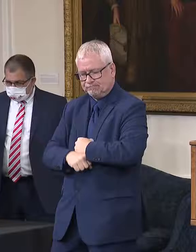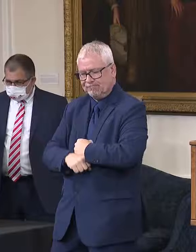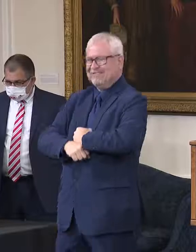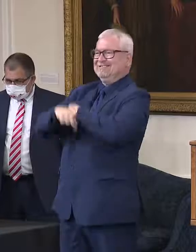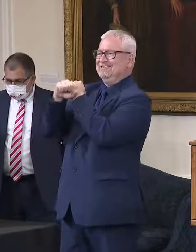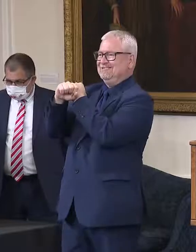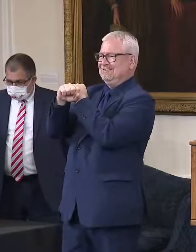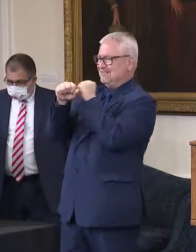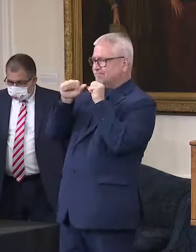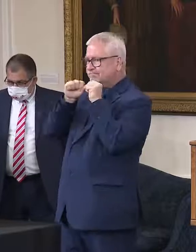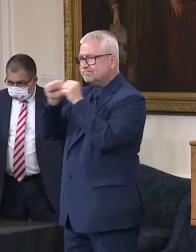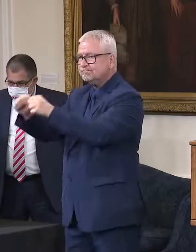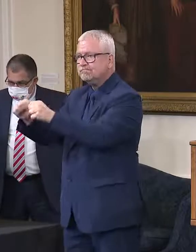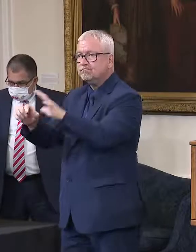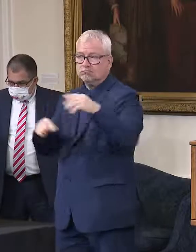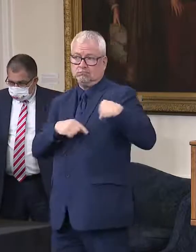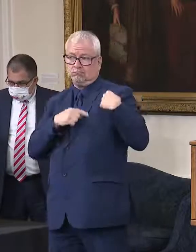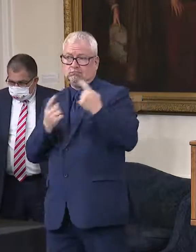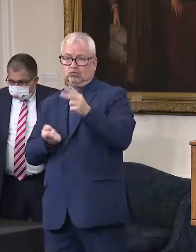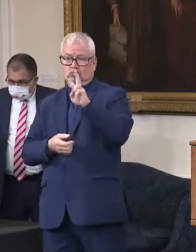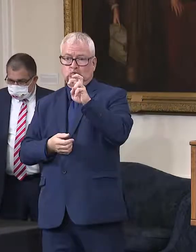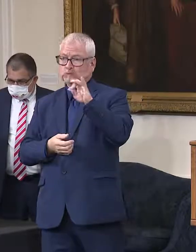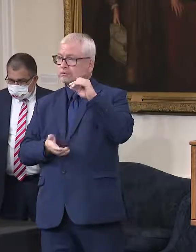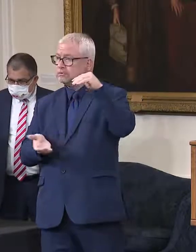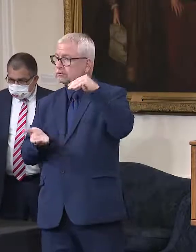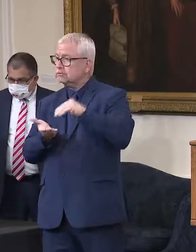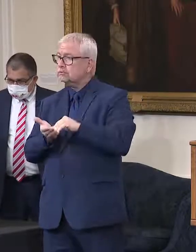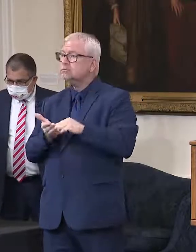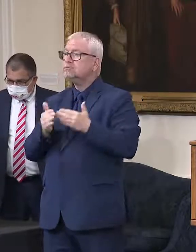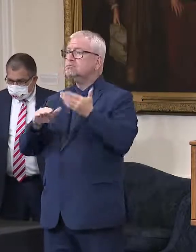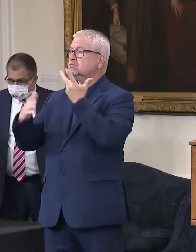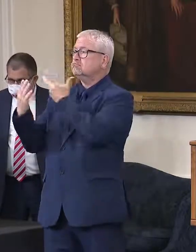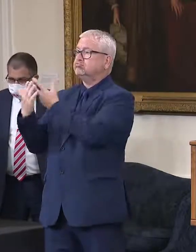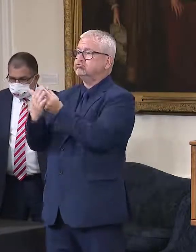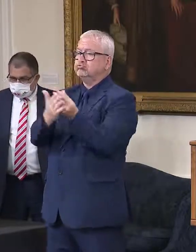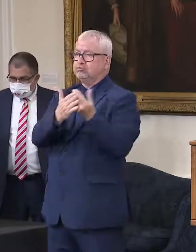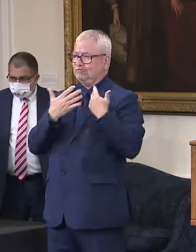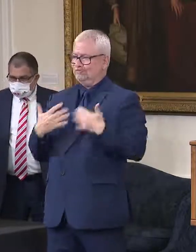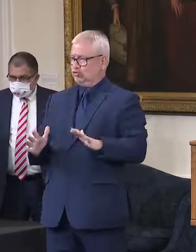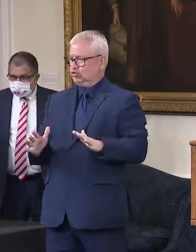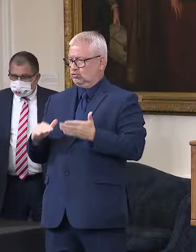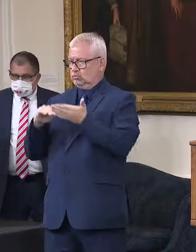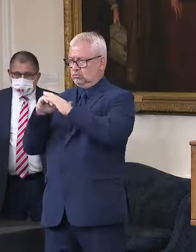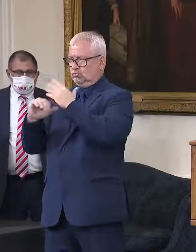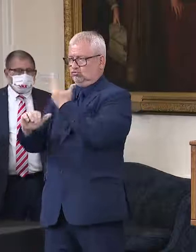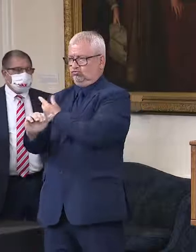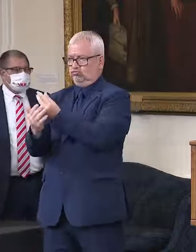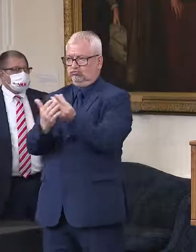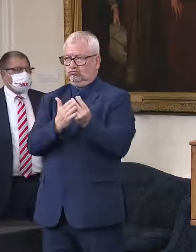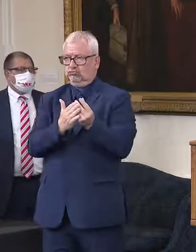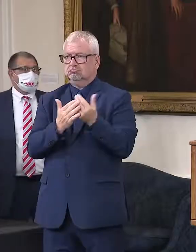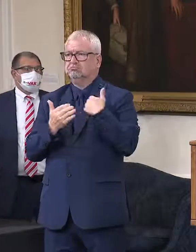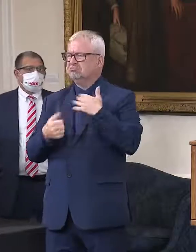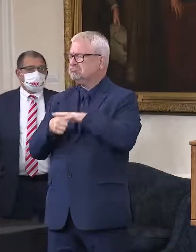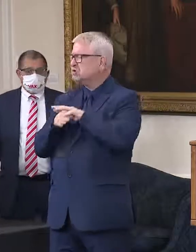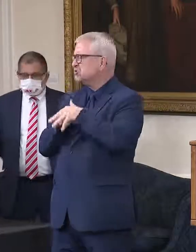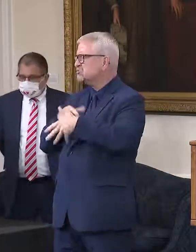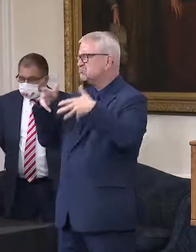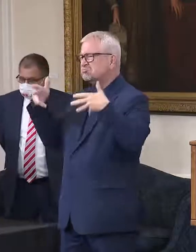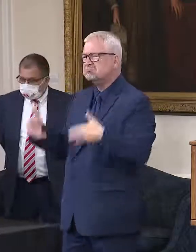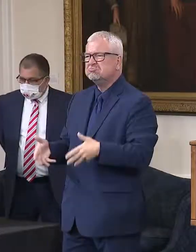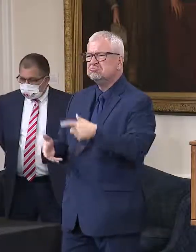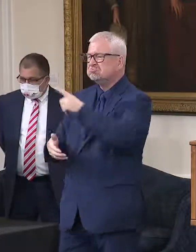administered 280,000 booster shots. We have a robust network of vaccination providers,